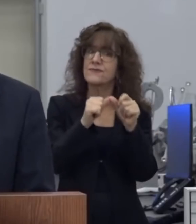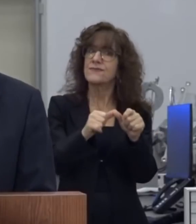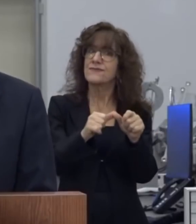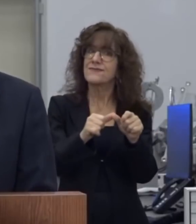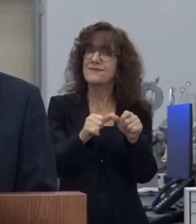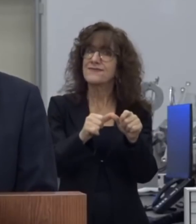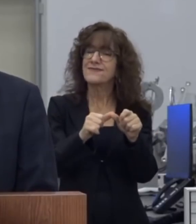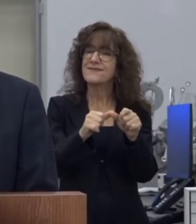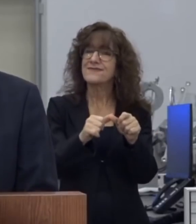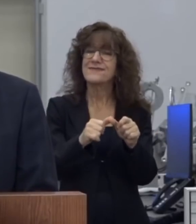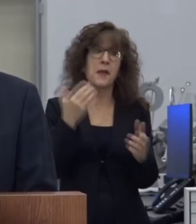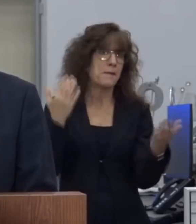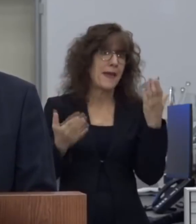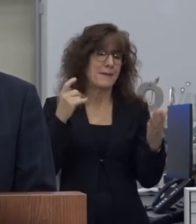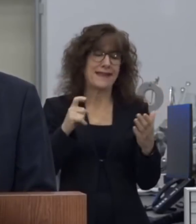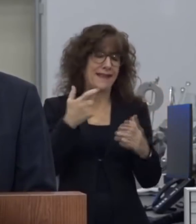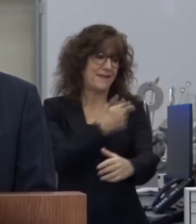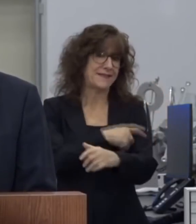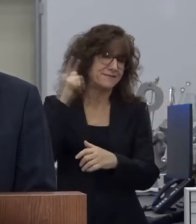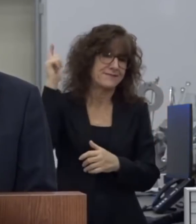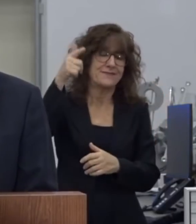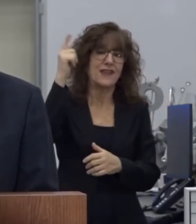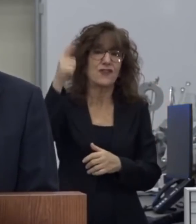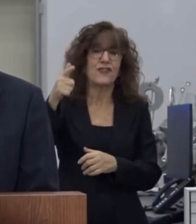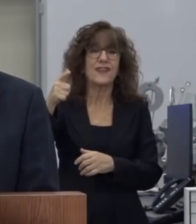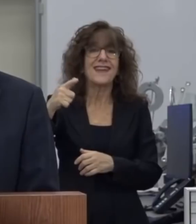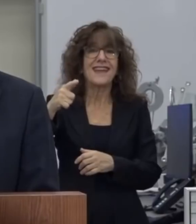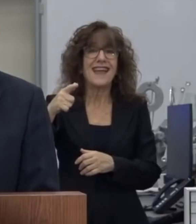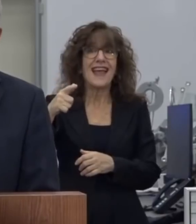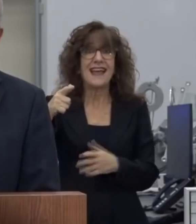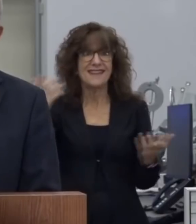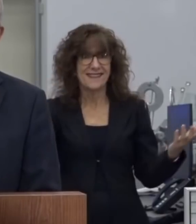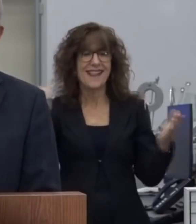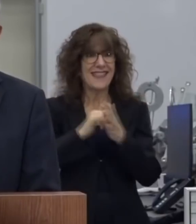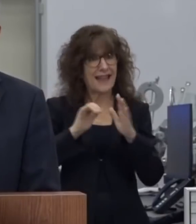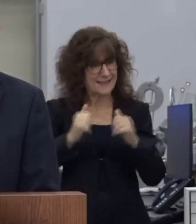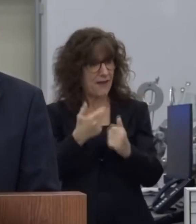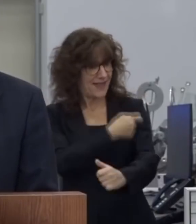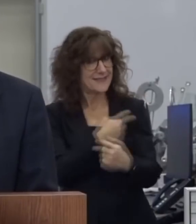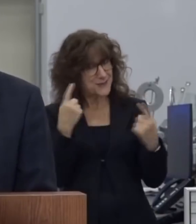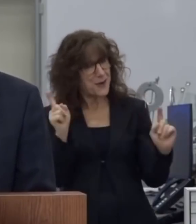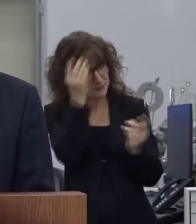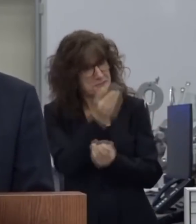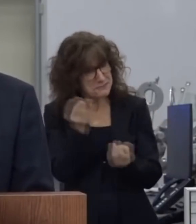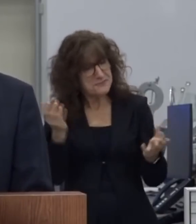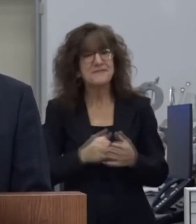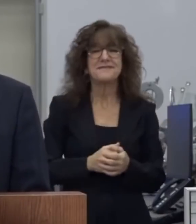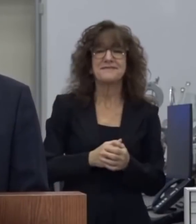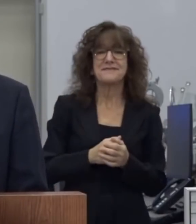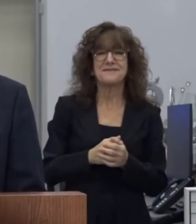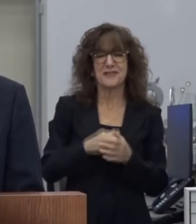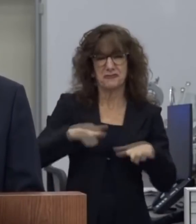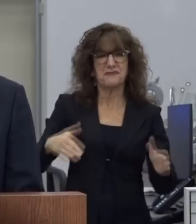away. You might need to get another vaccine another time. And if you all know about vaccines, that's the way vaccines work. As a